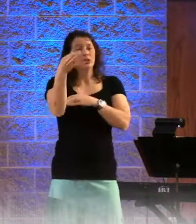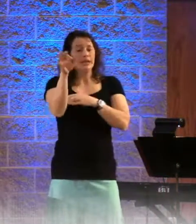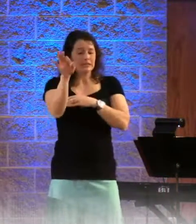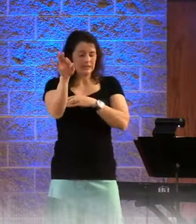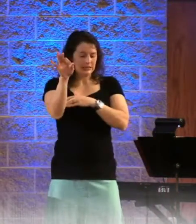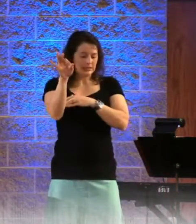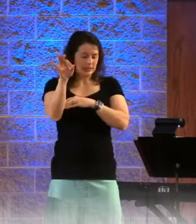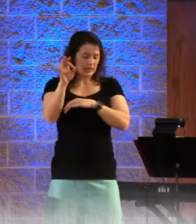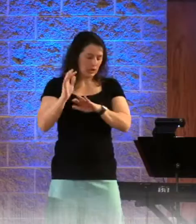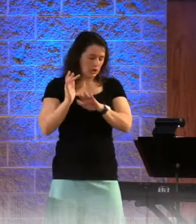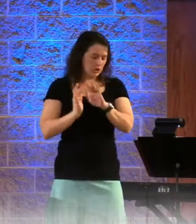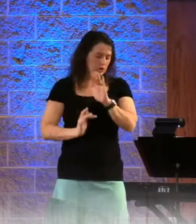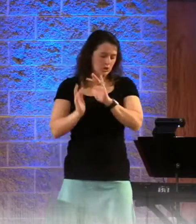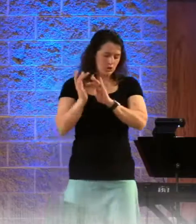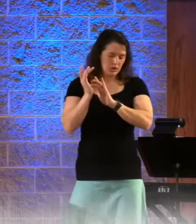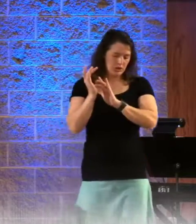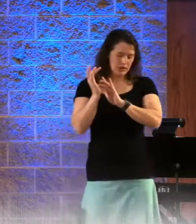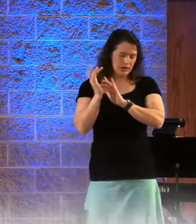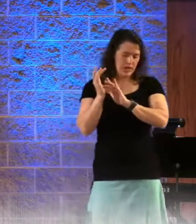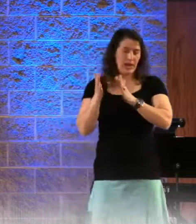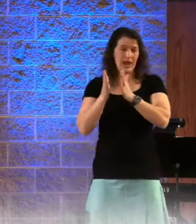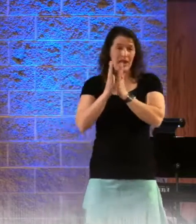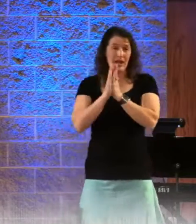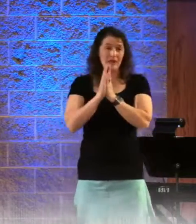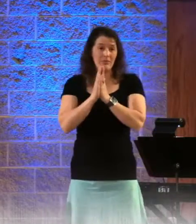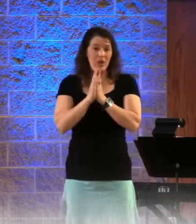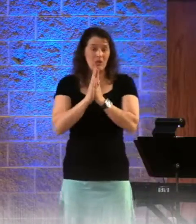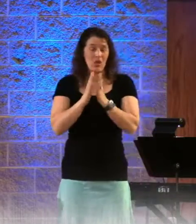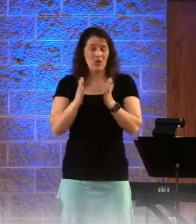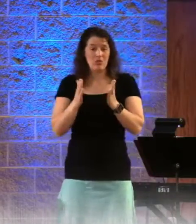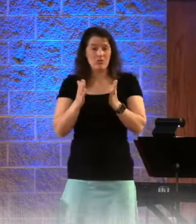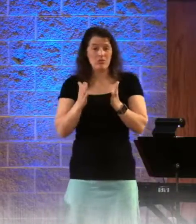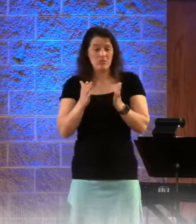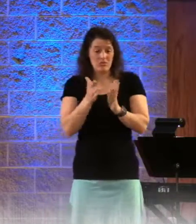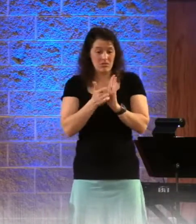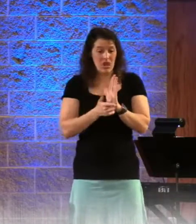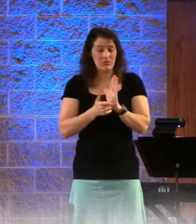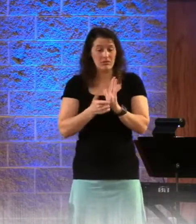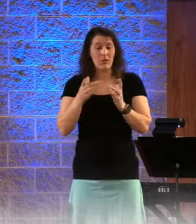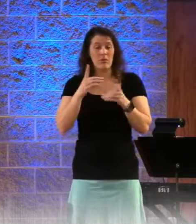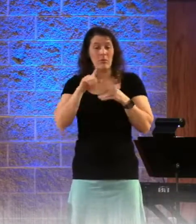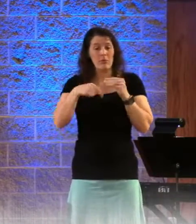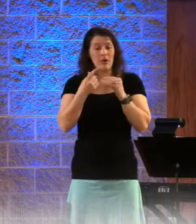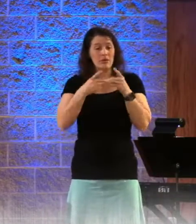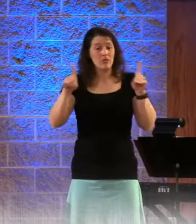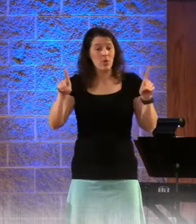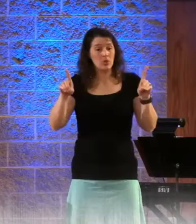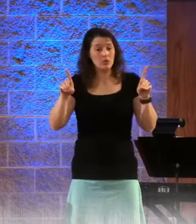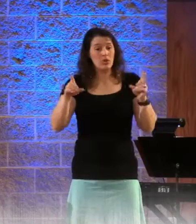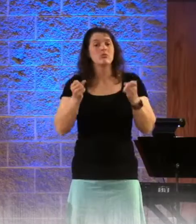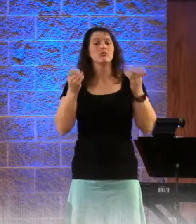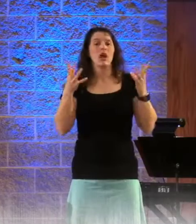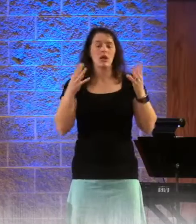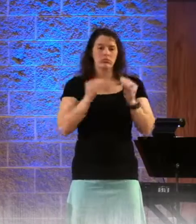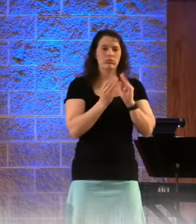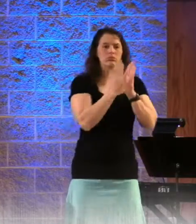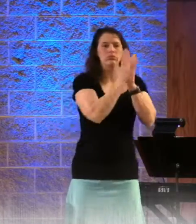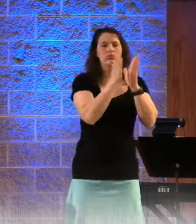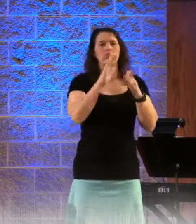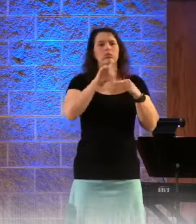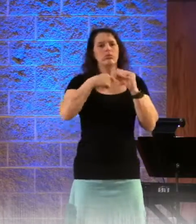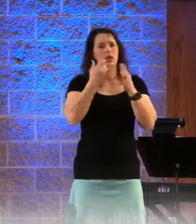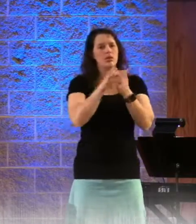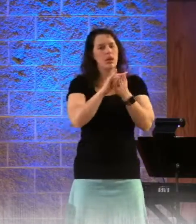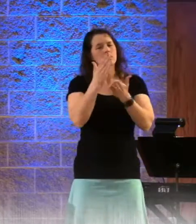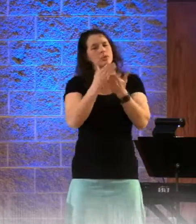the lawfulness of divorce, and there was quite a bit of controversy going on in his day about that. Some of the